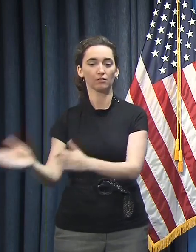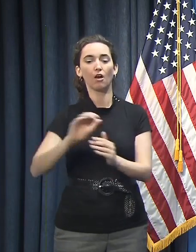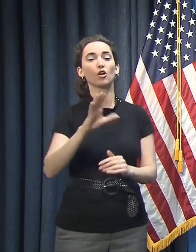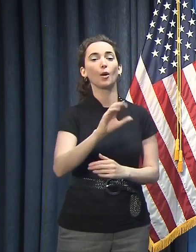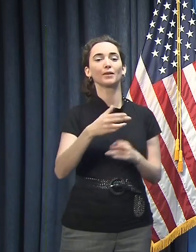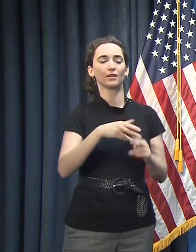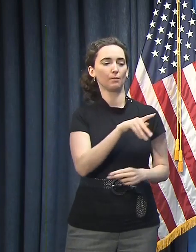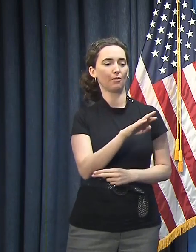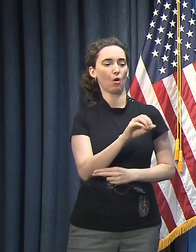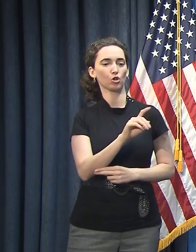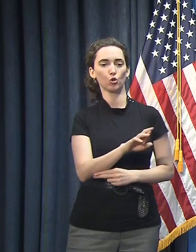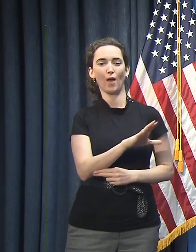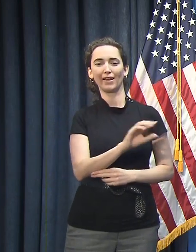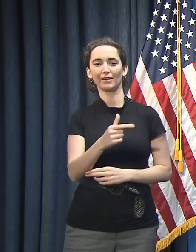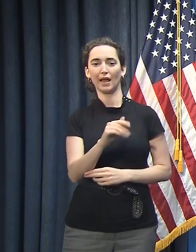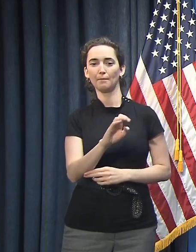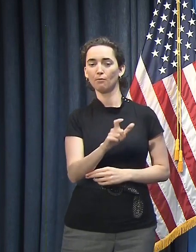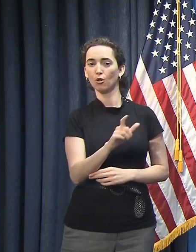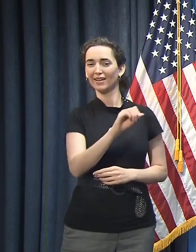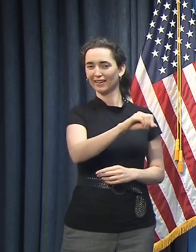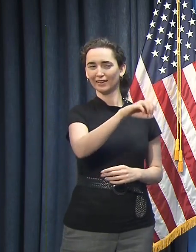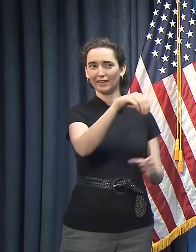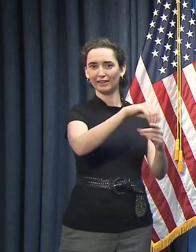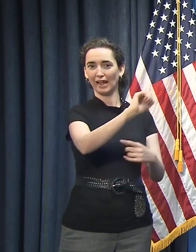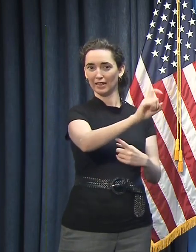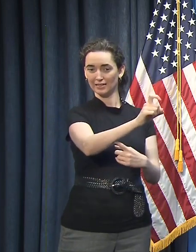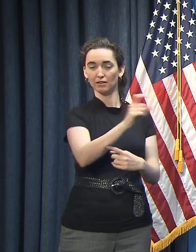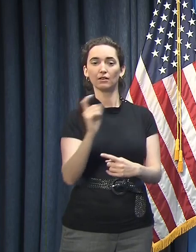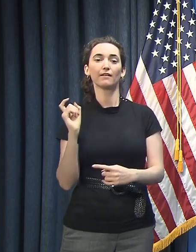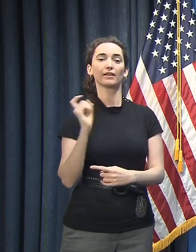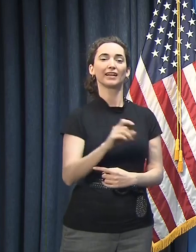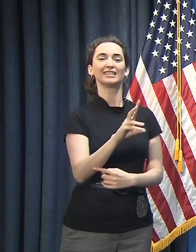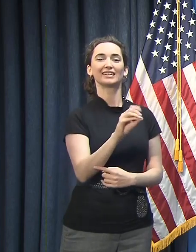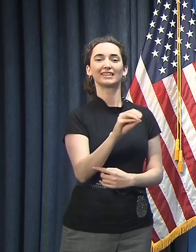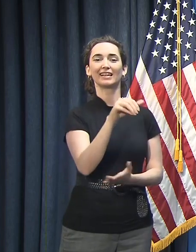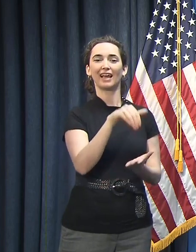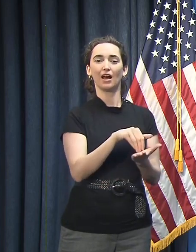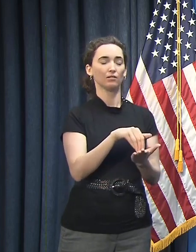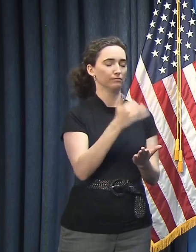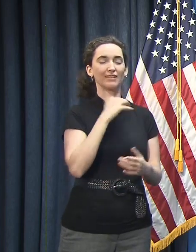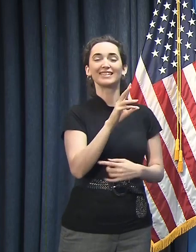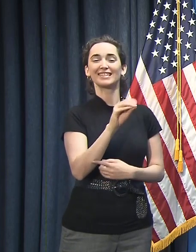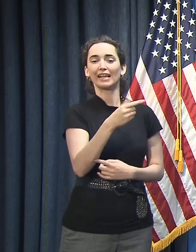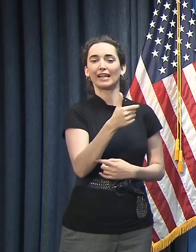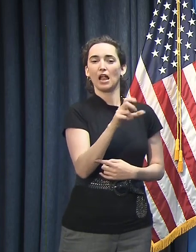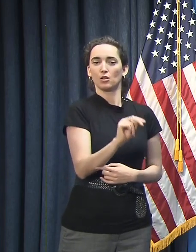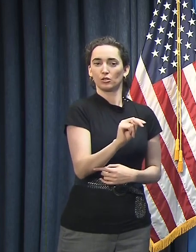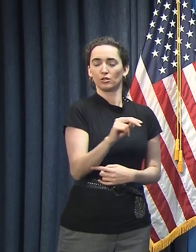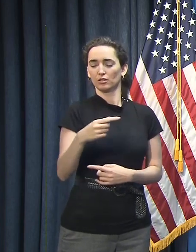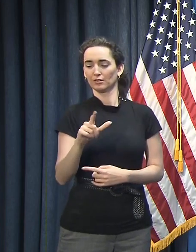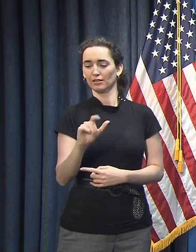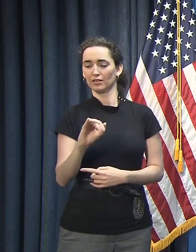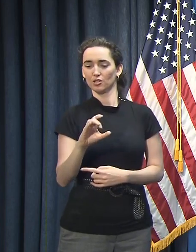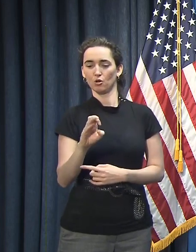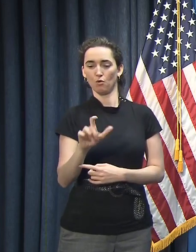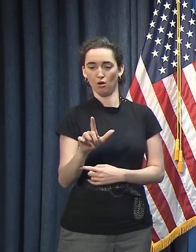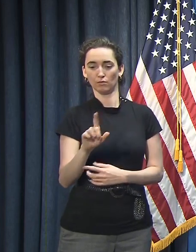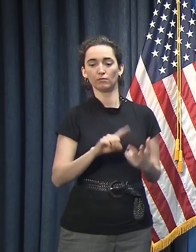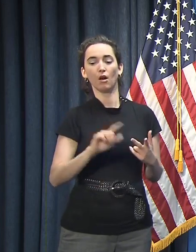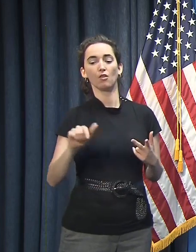Gamble in Alexandria has donated 60 gallons of glycerol, and Solvay Industries in Baton Rouge